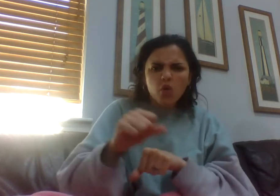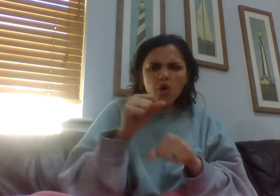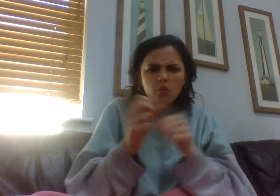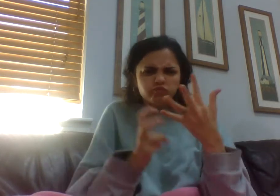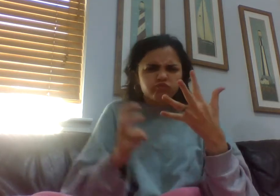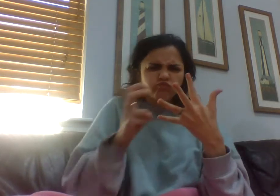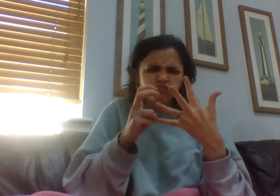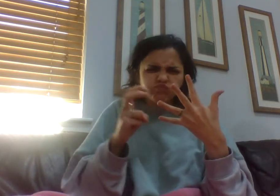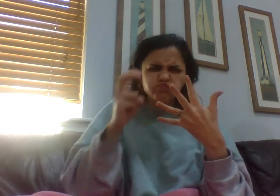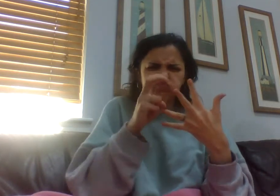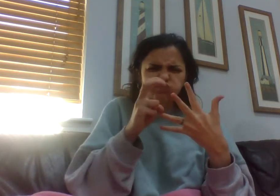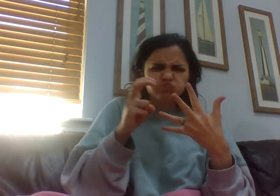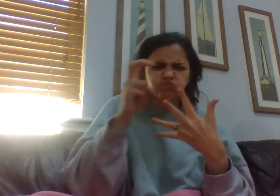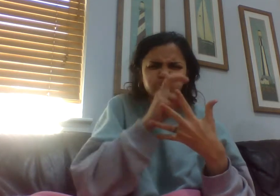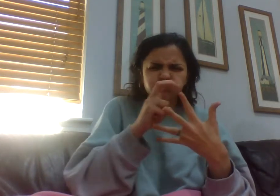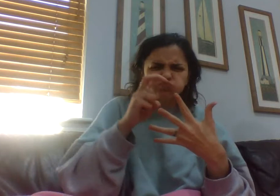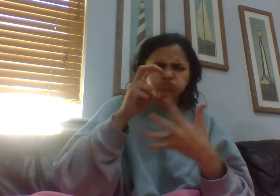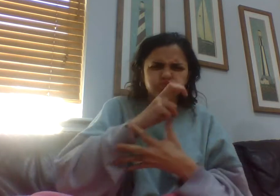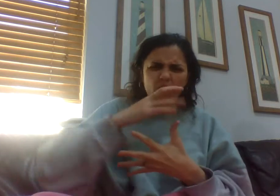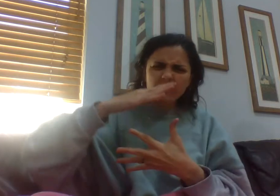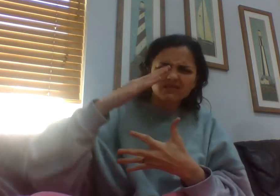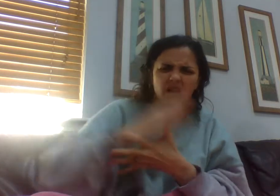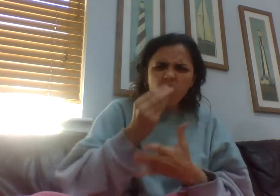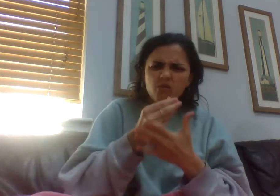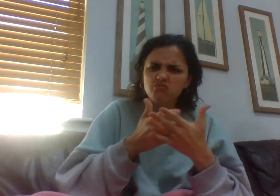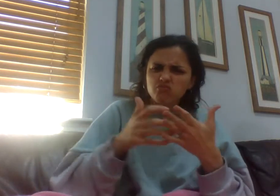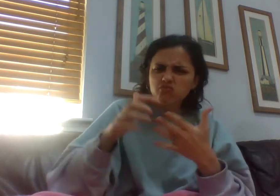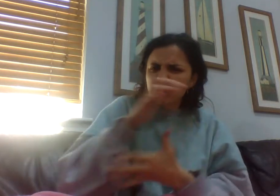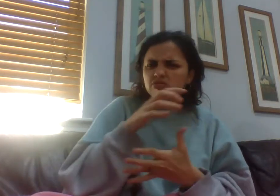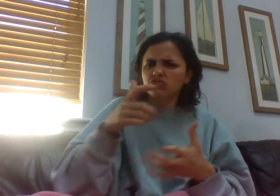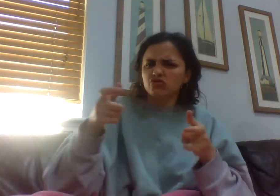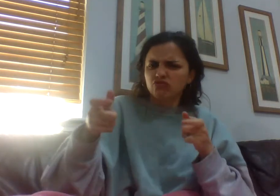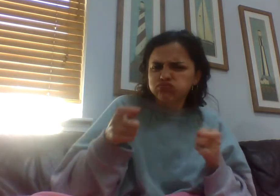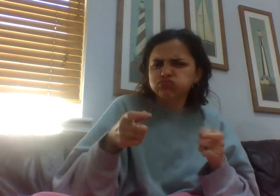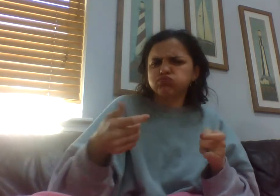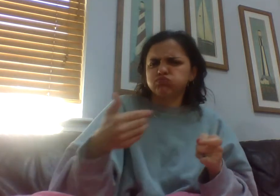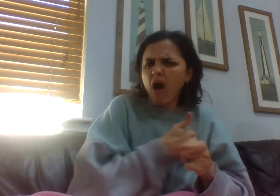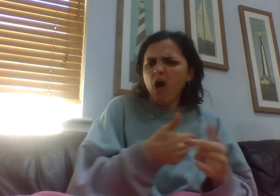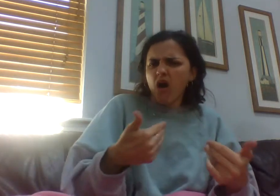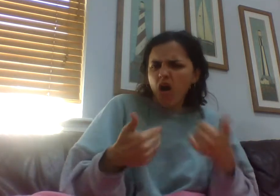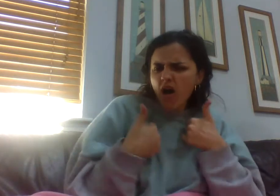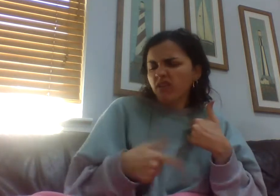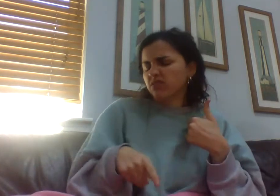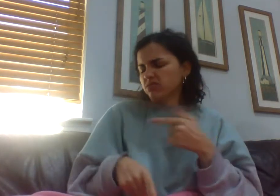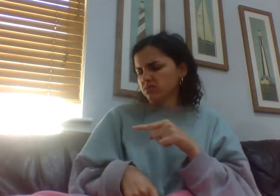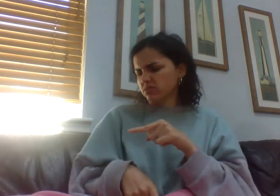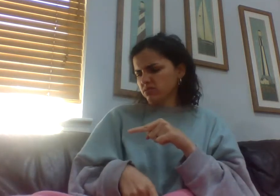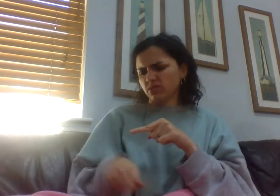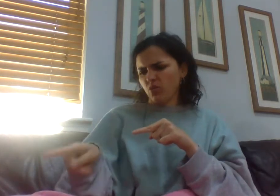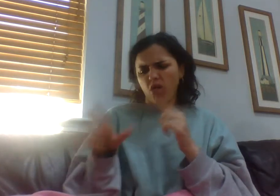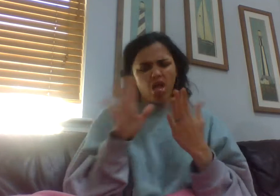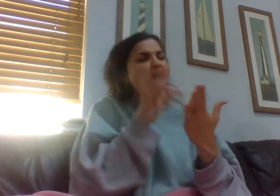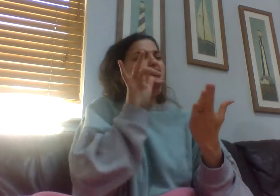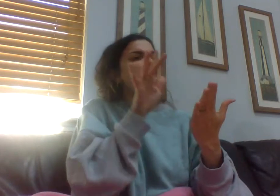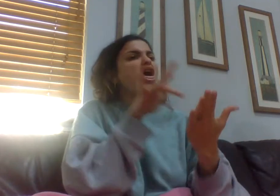worked so hard to achieve and to acquire. But this isn't exclusively the case. There are also many,